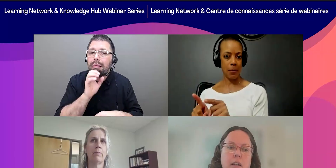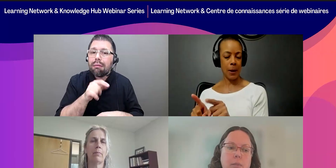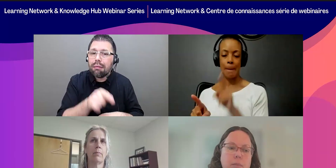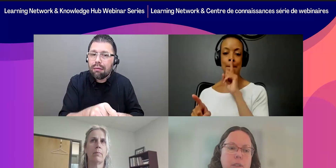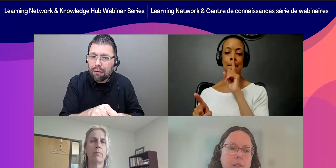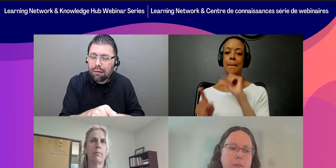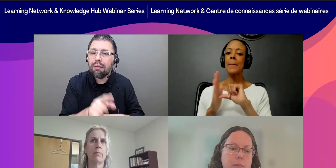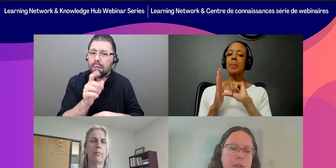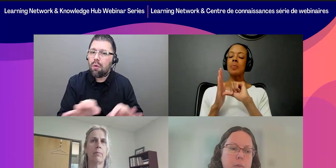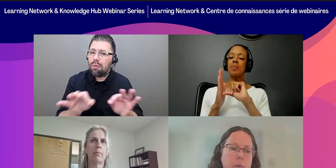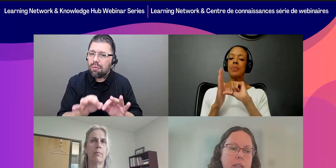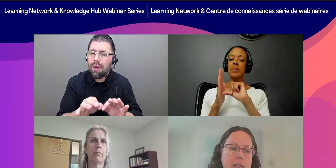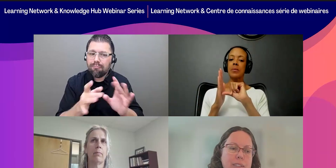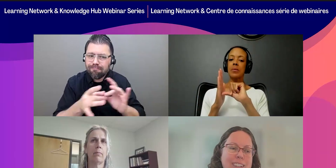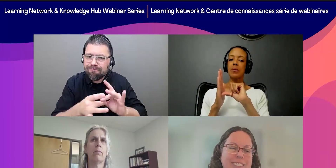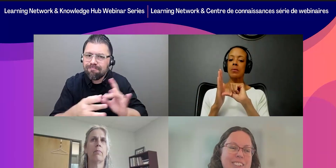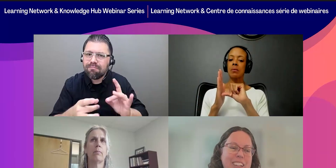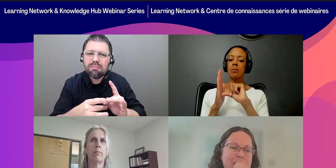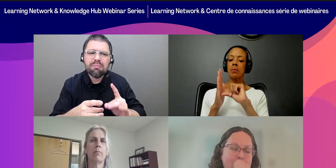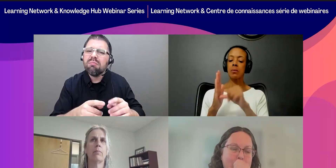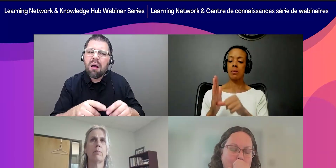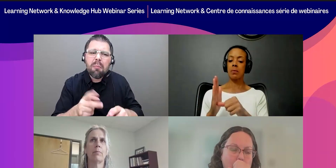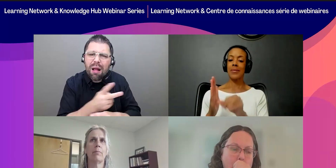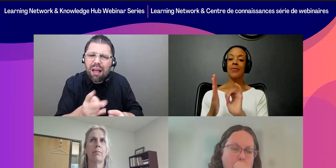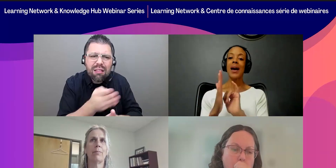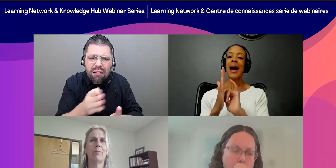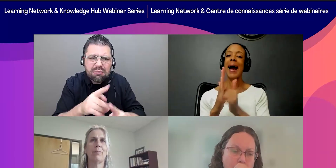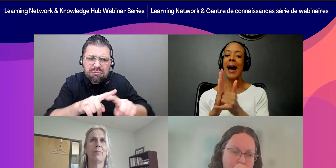on the ways,